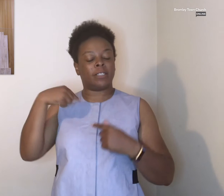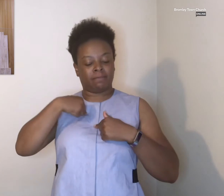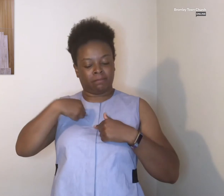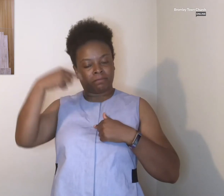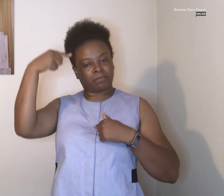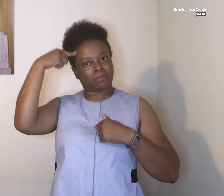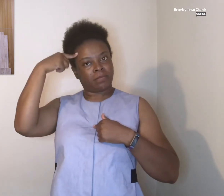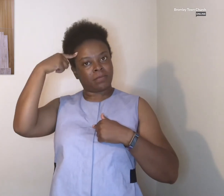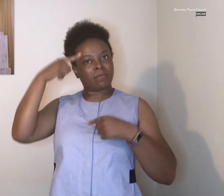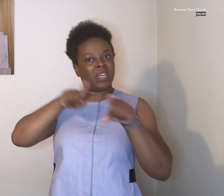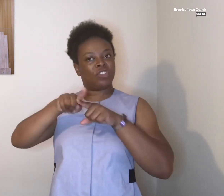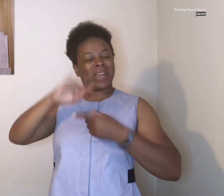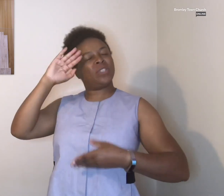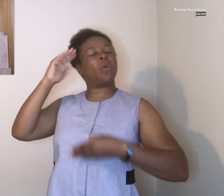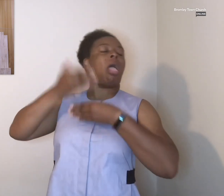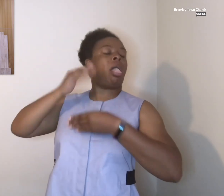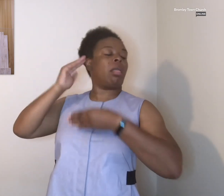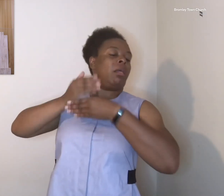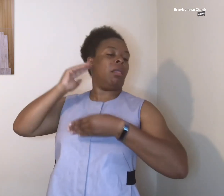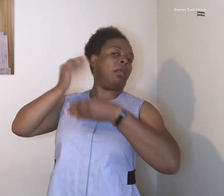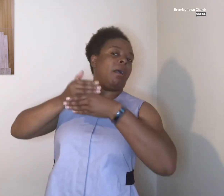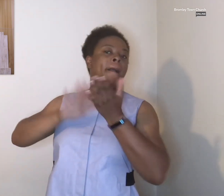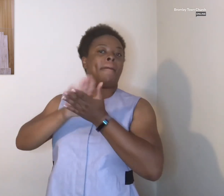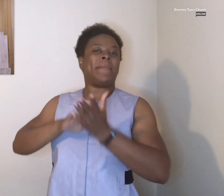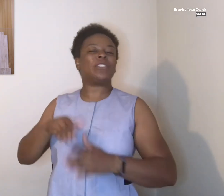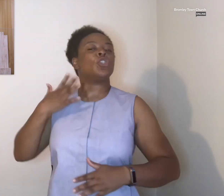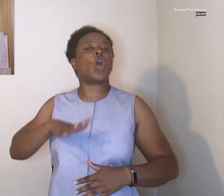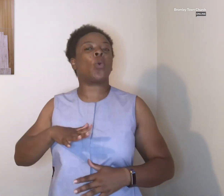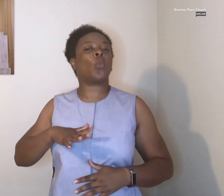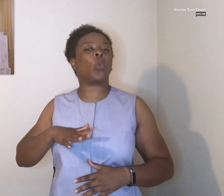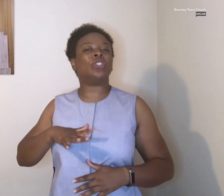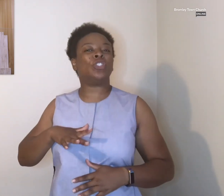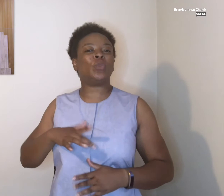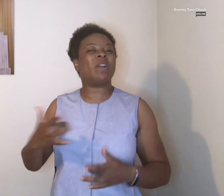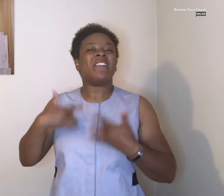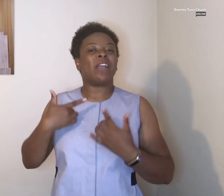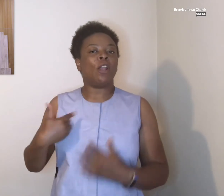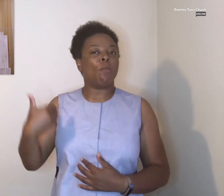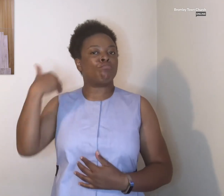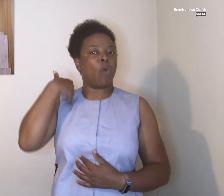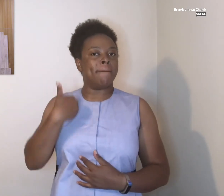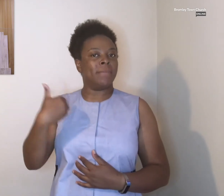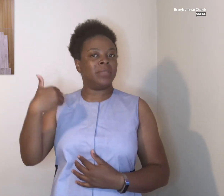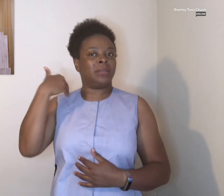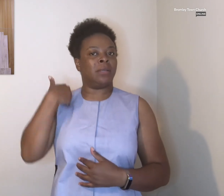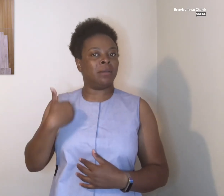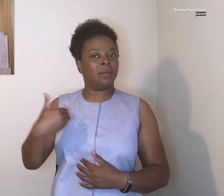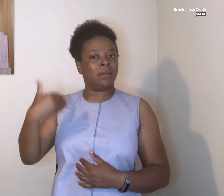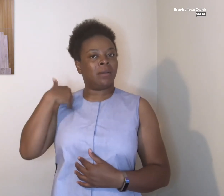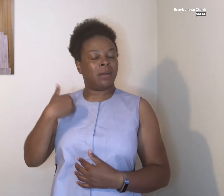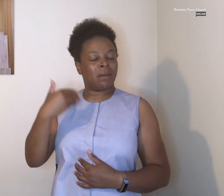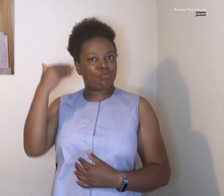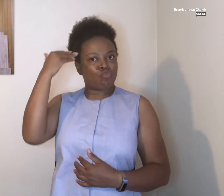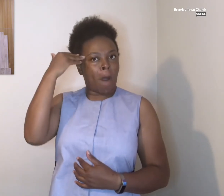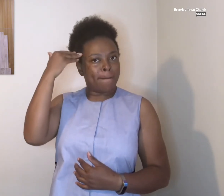a covering over it so that we no longer feel the prompting of our conscience, but rather we